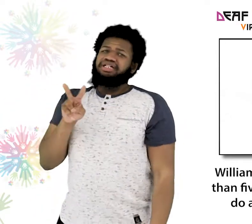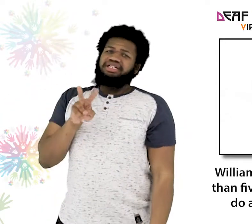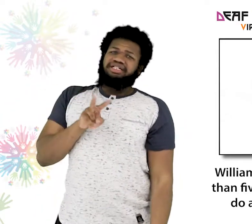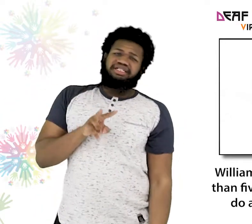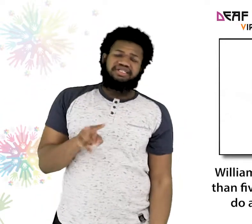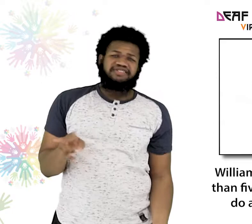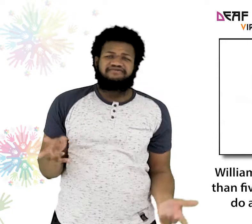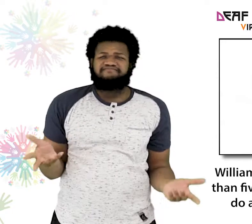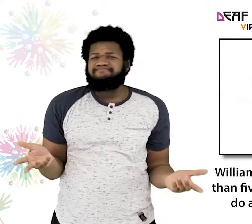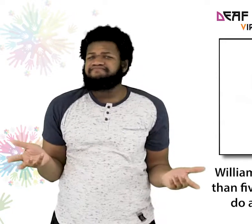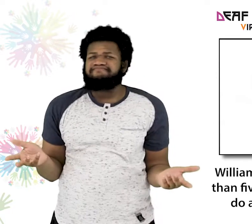do anything about that.